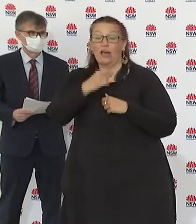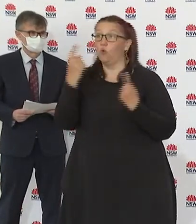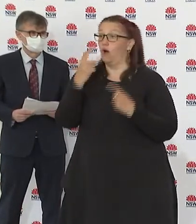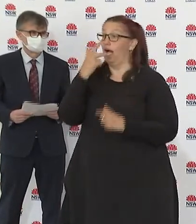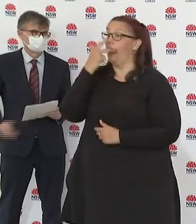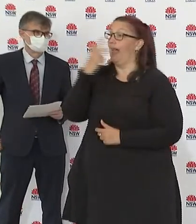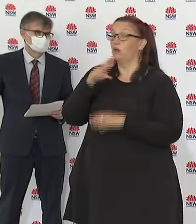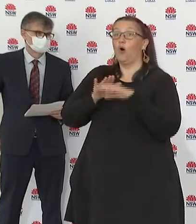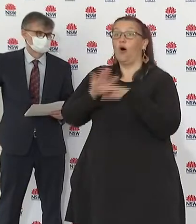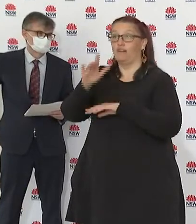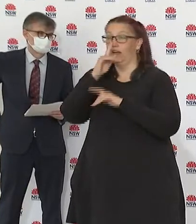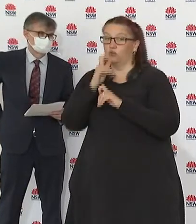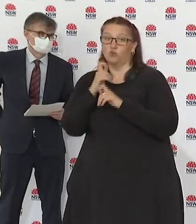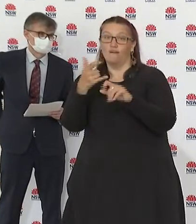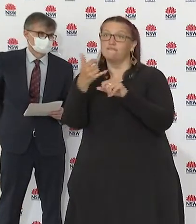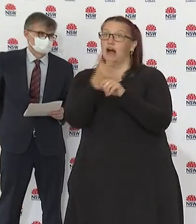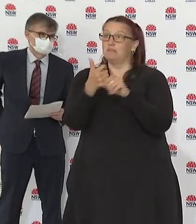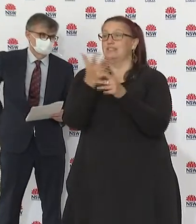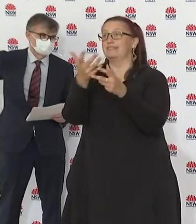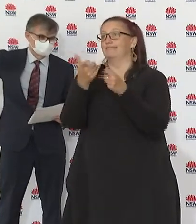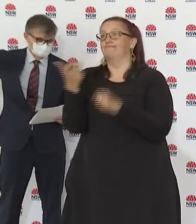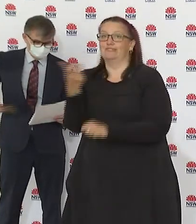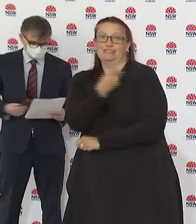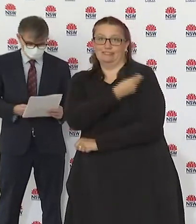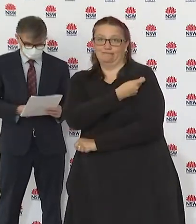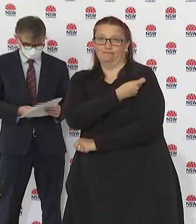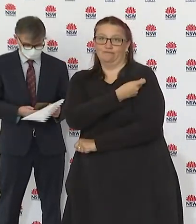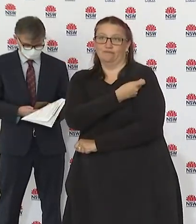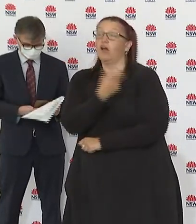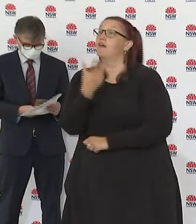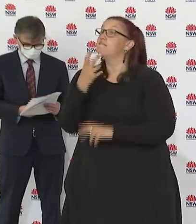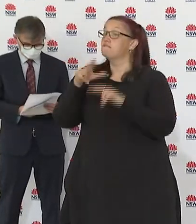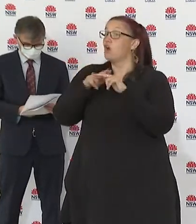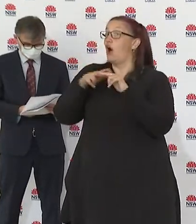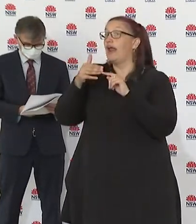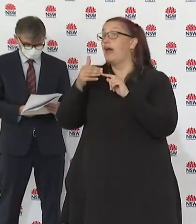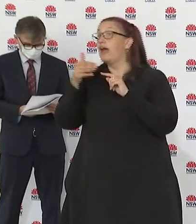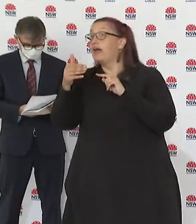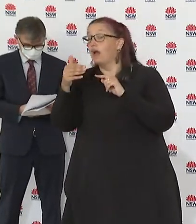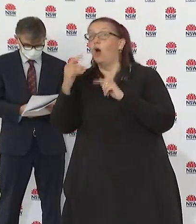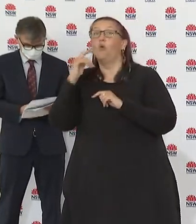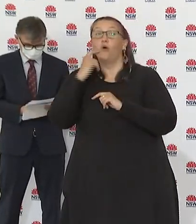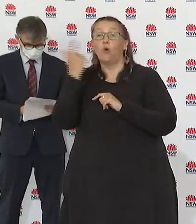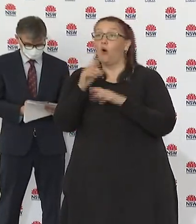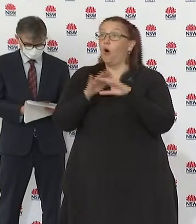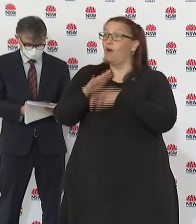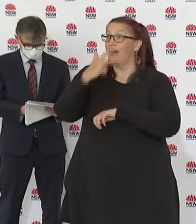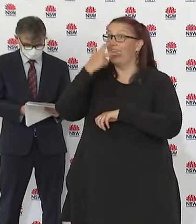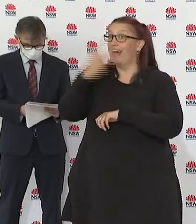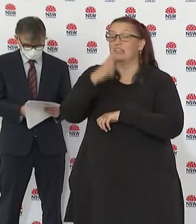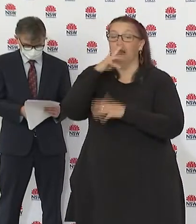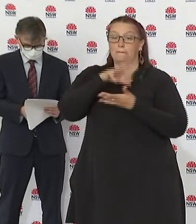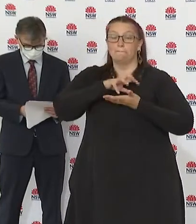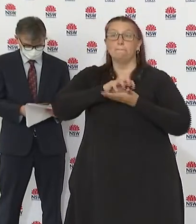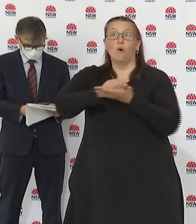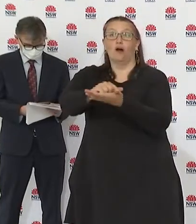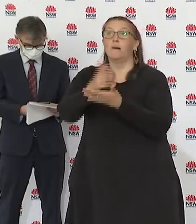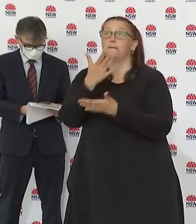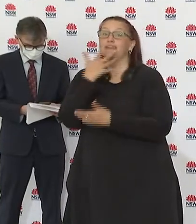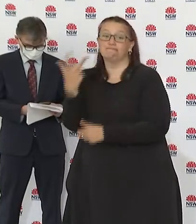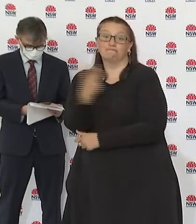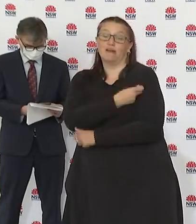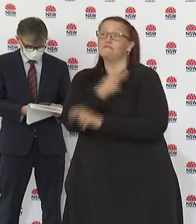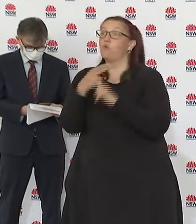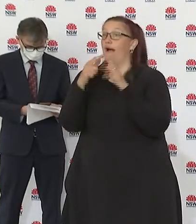from Friday, our New South Wales health hubs will be able to take bookings from people over 18 years of age for the AstraZeneca vaccine. So this is